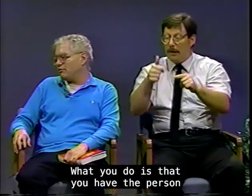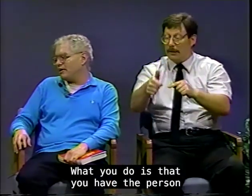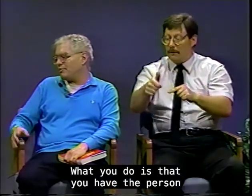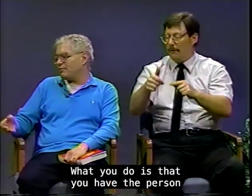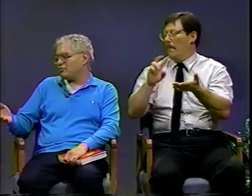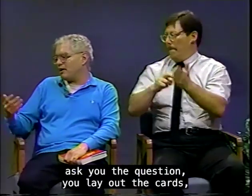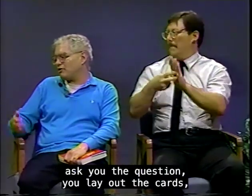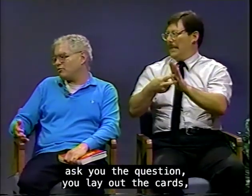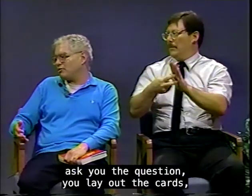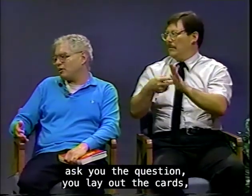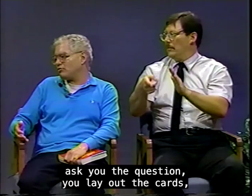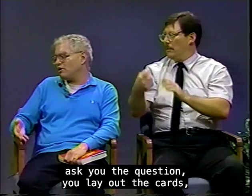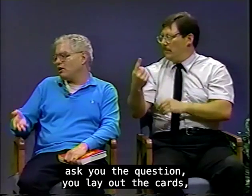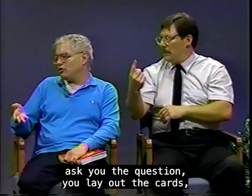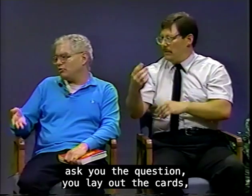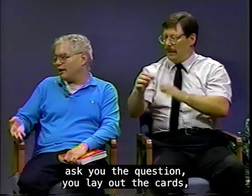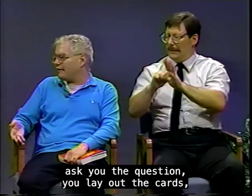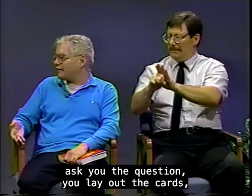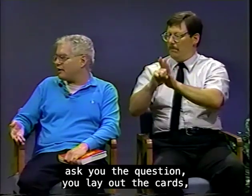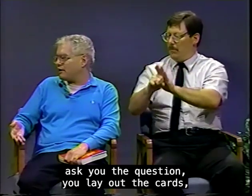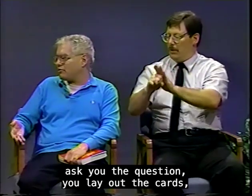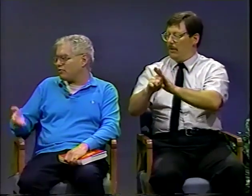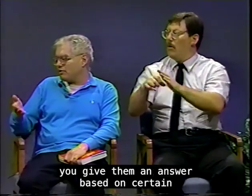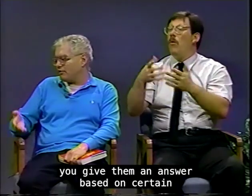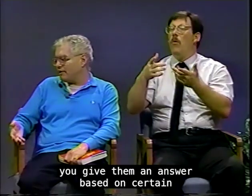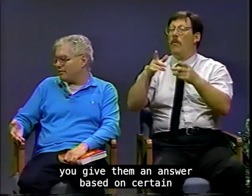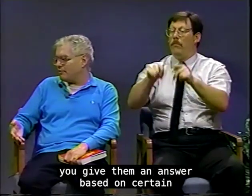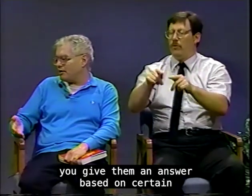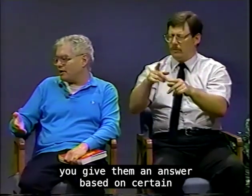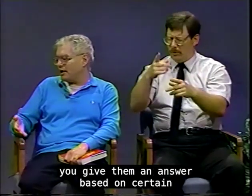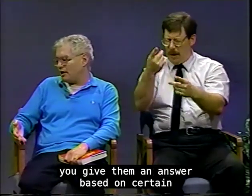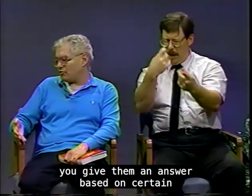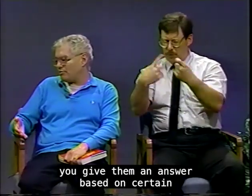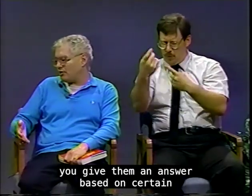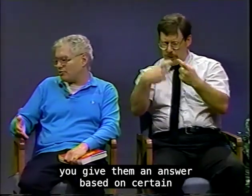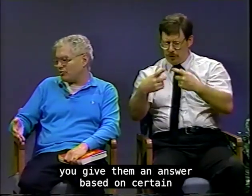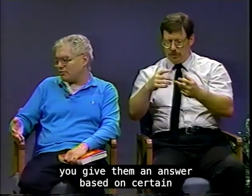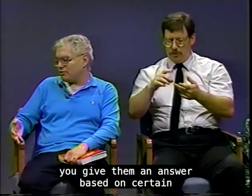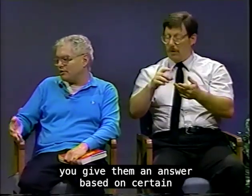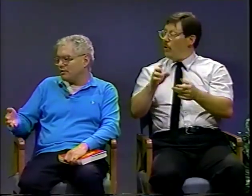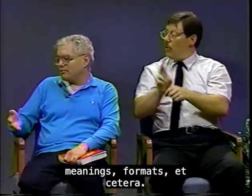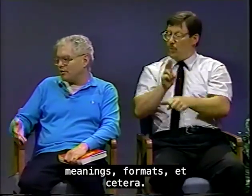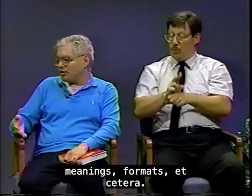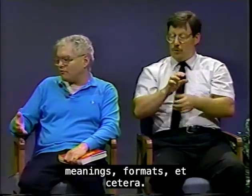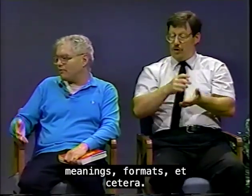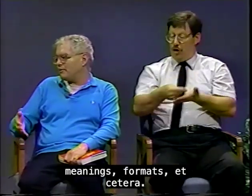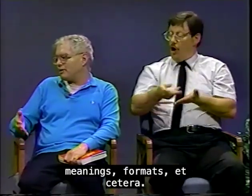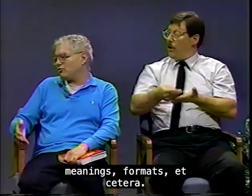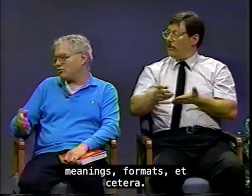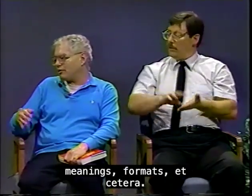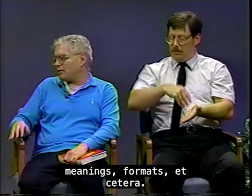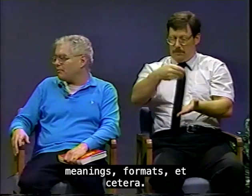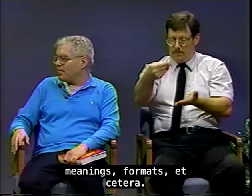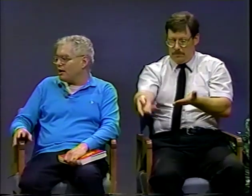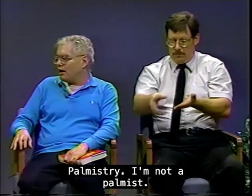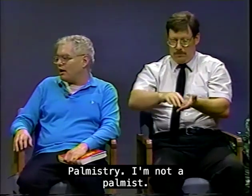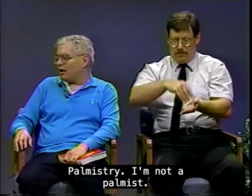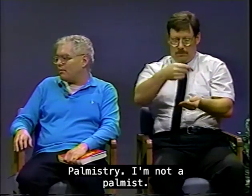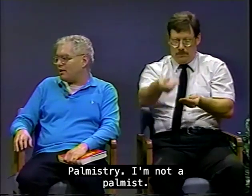is that you have the person ask you the question, you lay out the cards, you give them an answer based on certain meanings, formats,